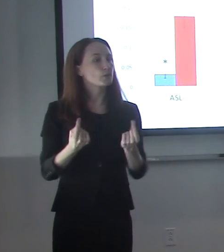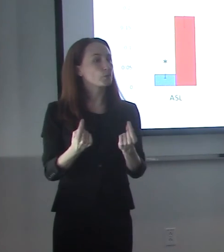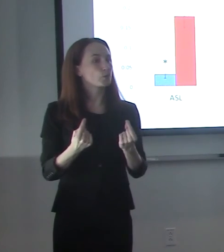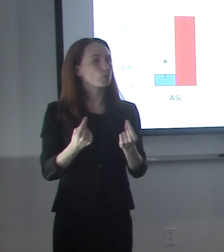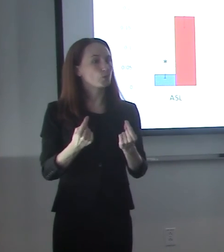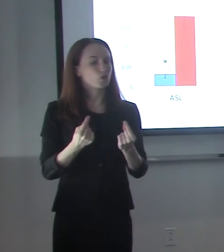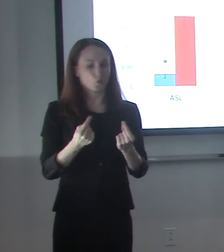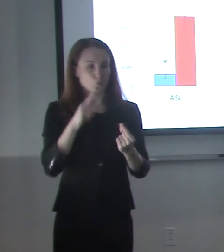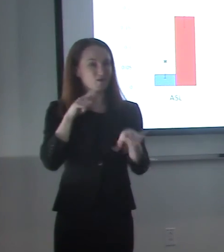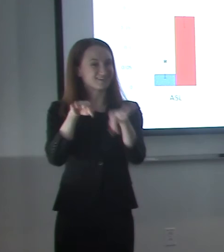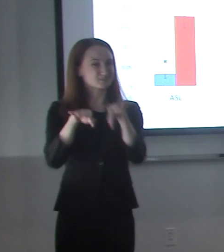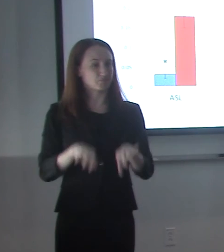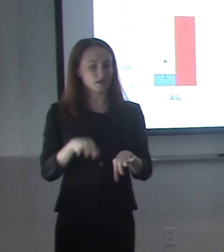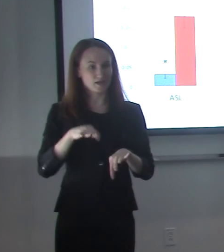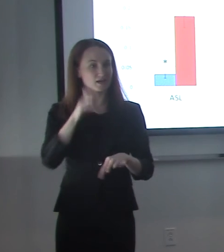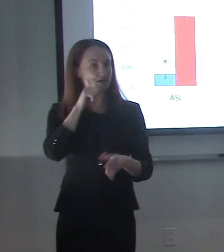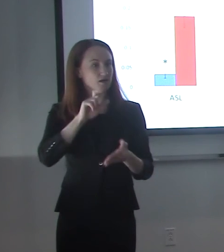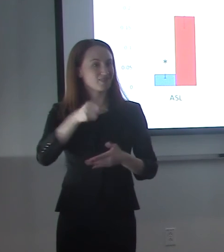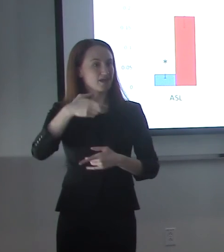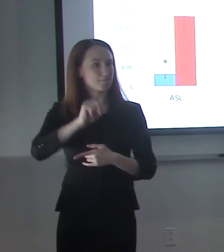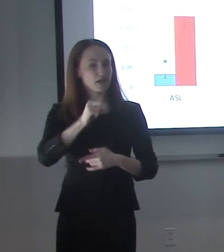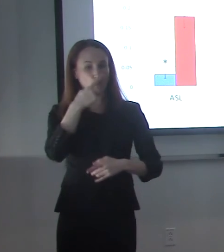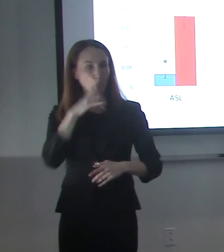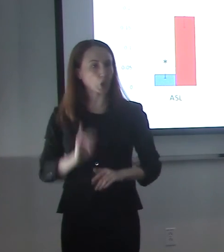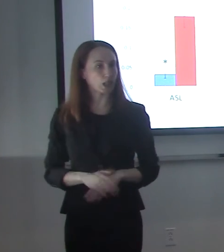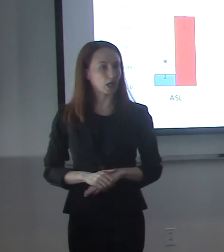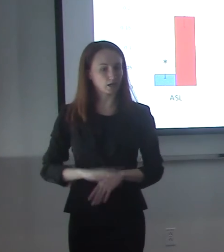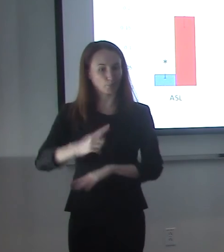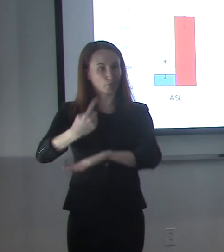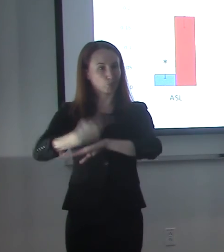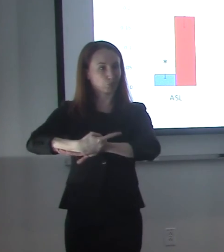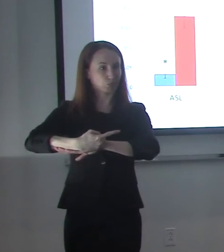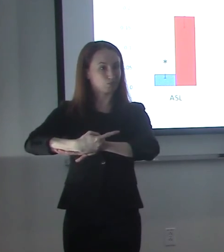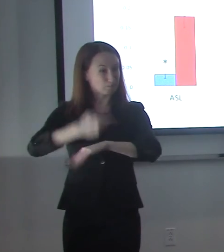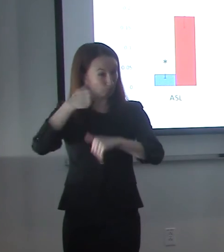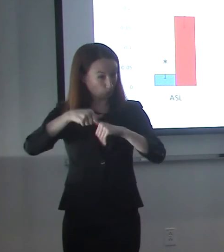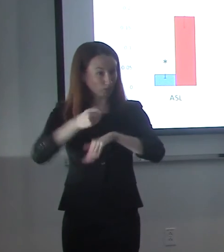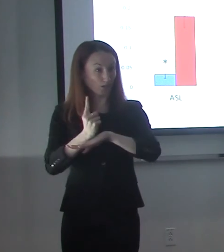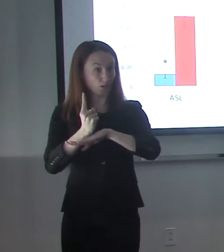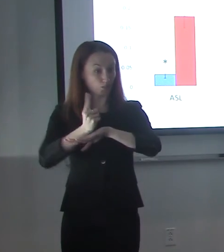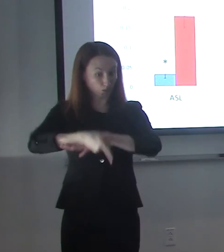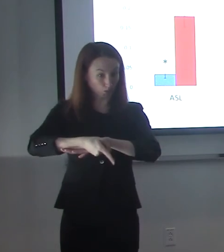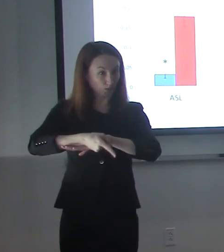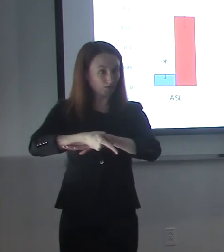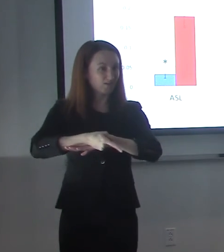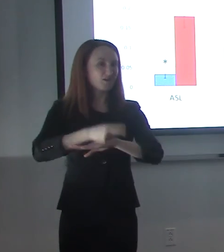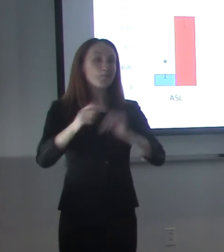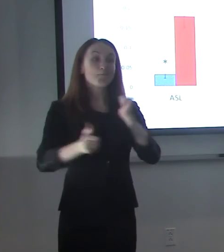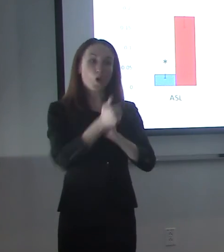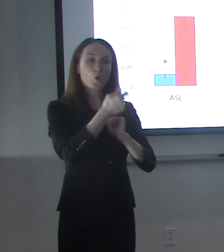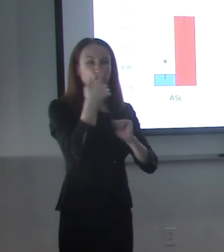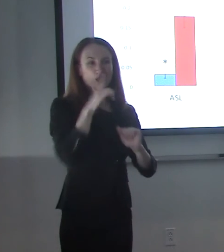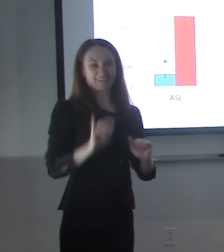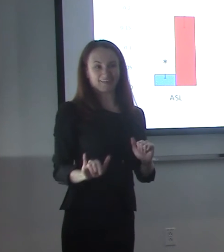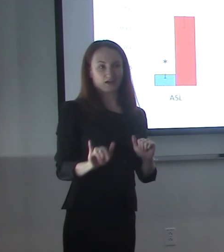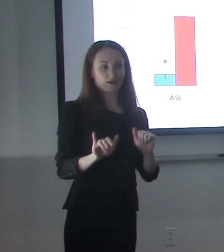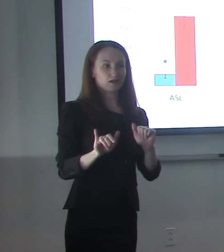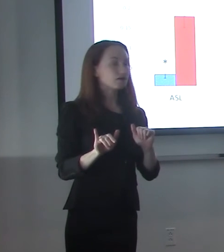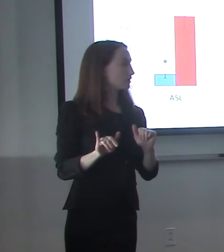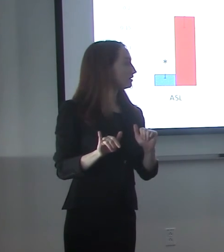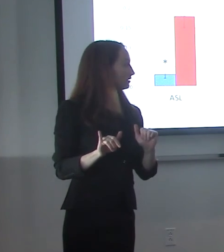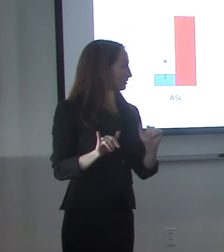the pen looked like on the table afterwards. And most of these are that. But they were all included